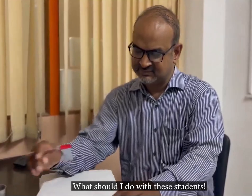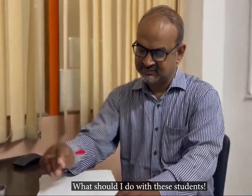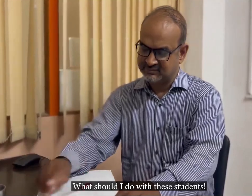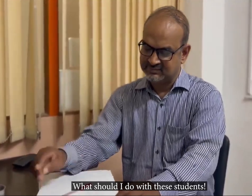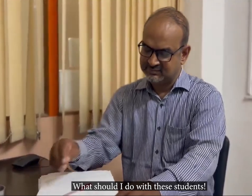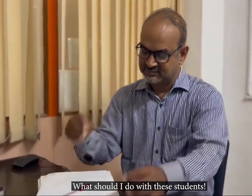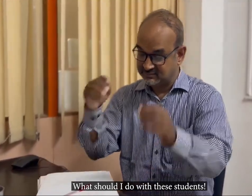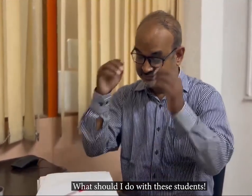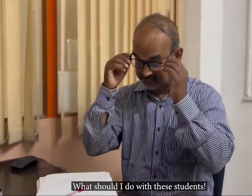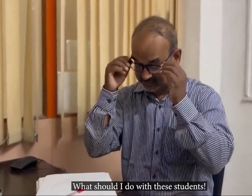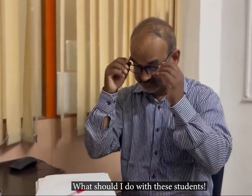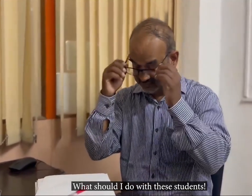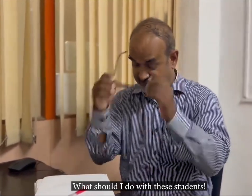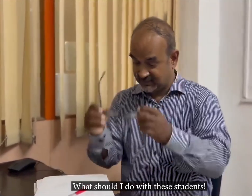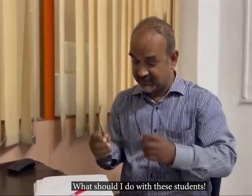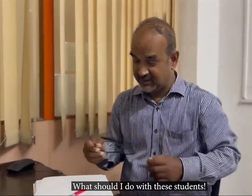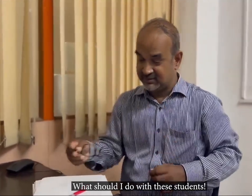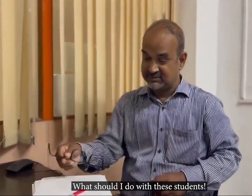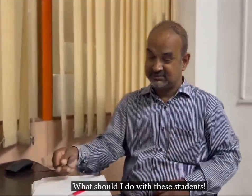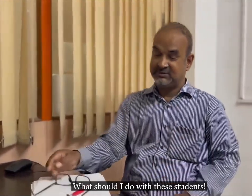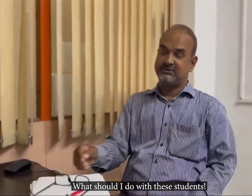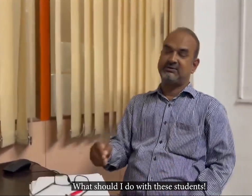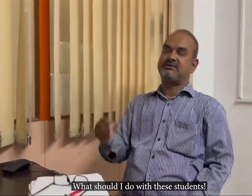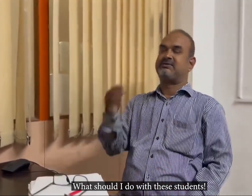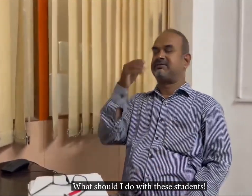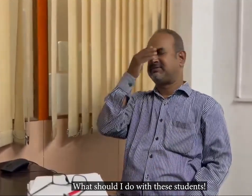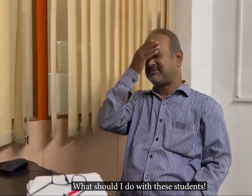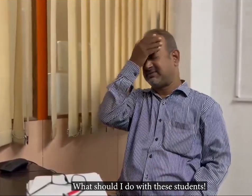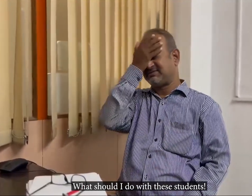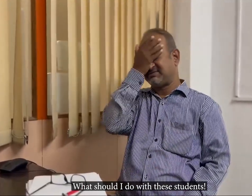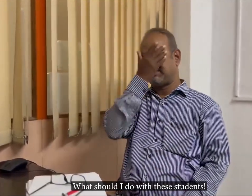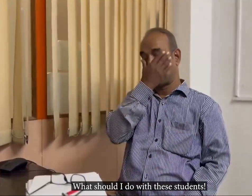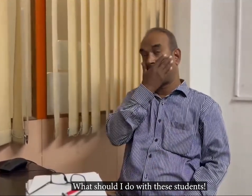What should I do with these students? Oh my god. Their future is miserable.